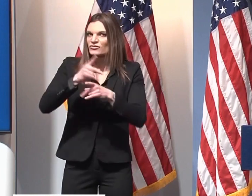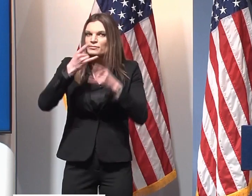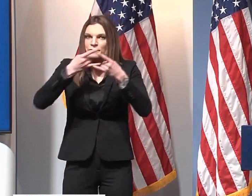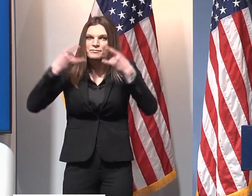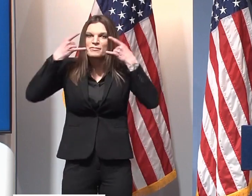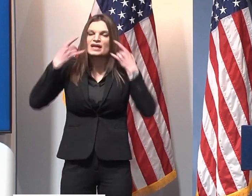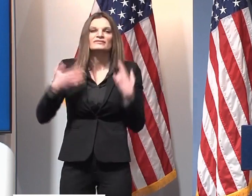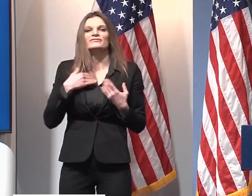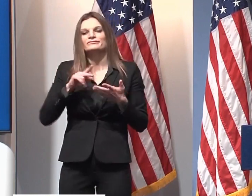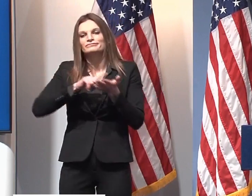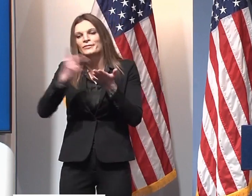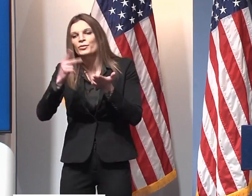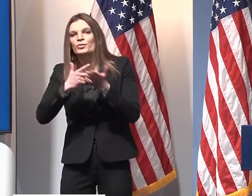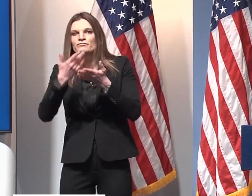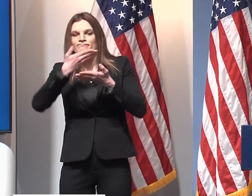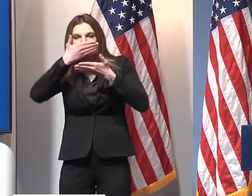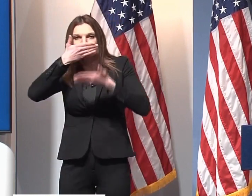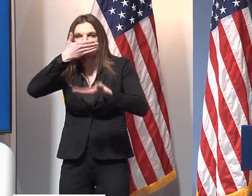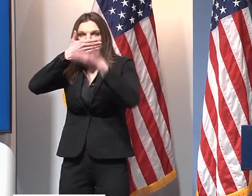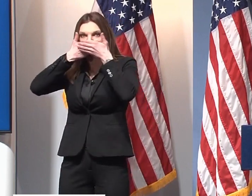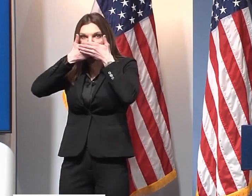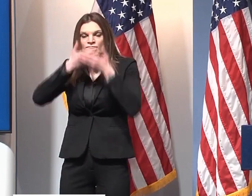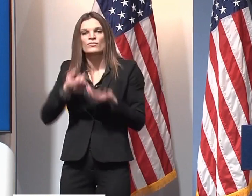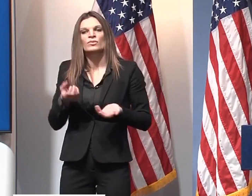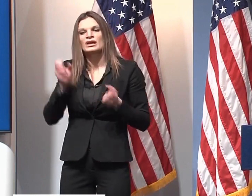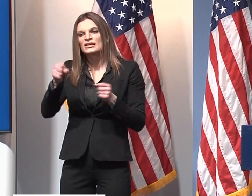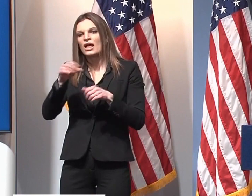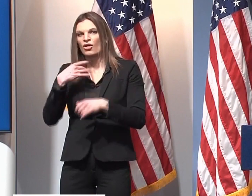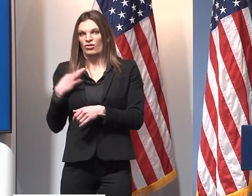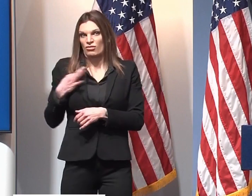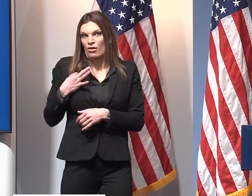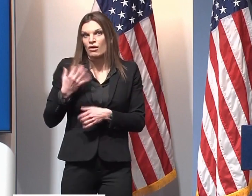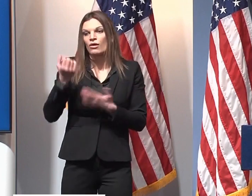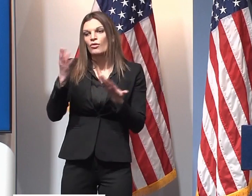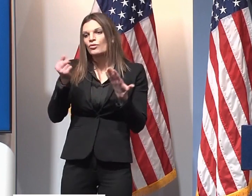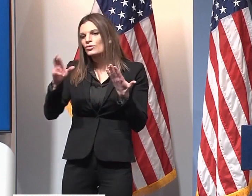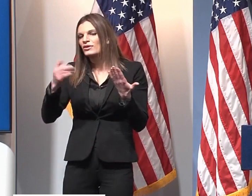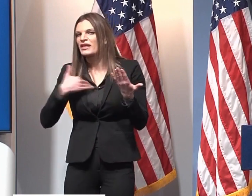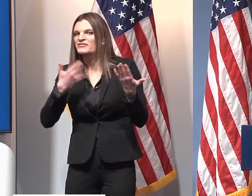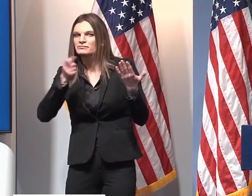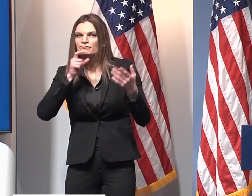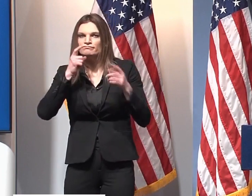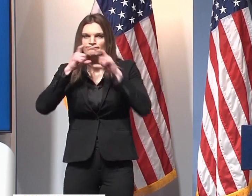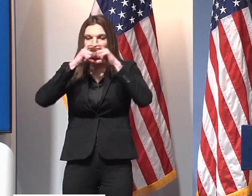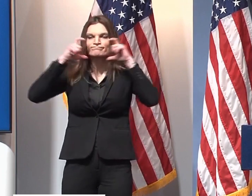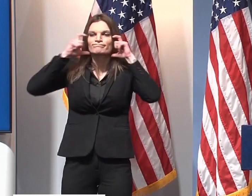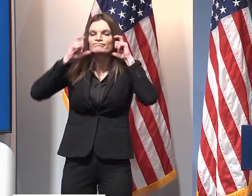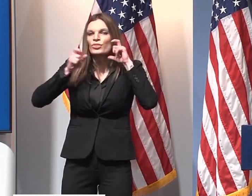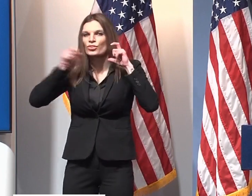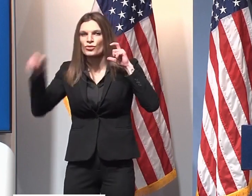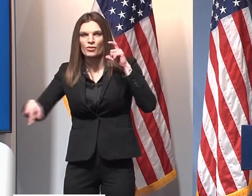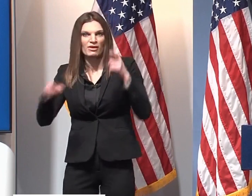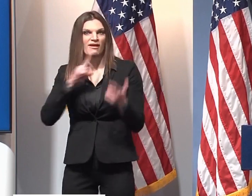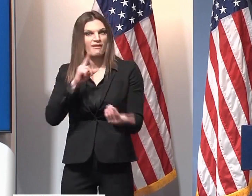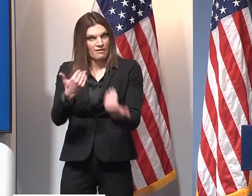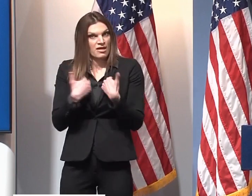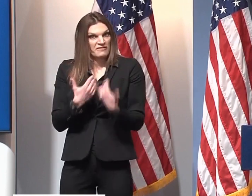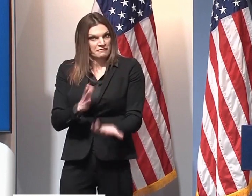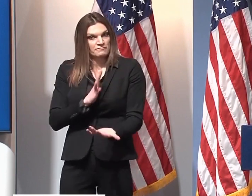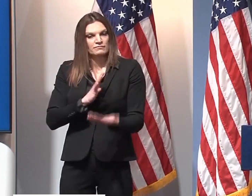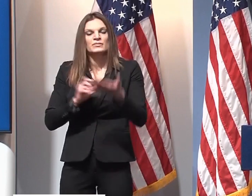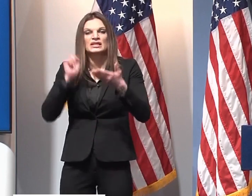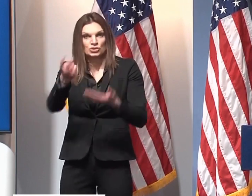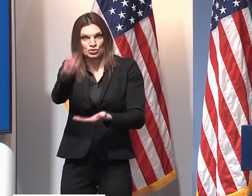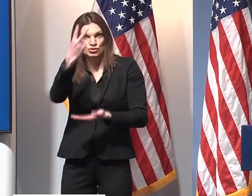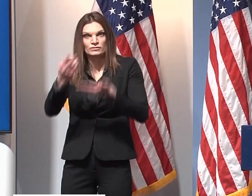layers. You can also wear a well-fitting disposable mask, or you can use a cloth mask over a disposable mask